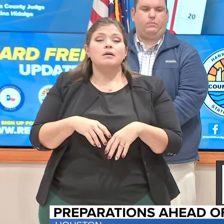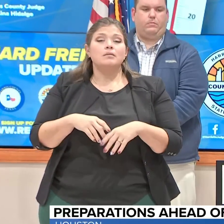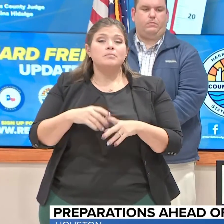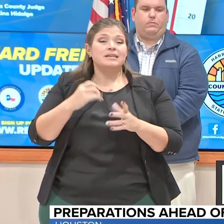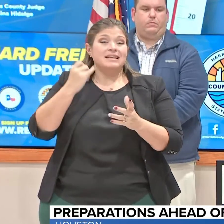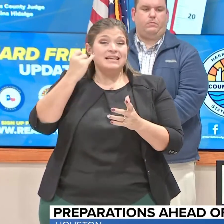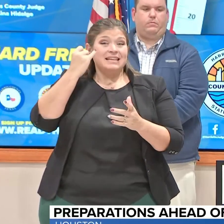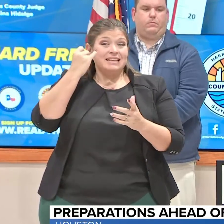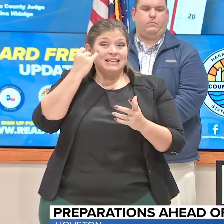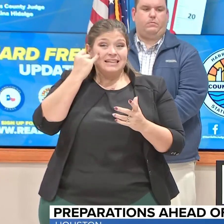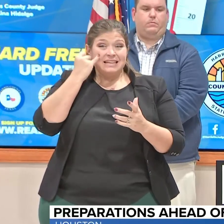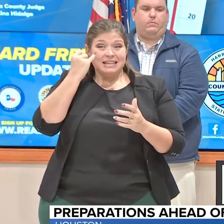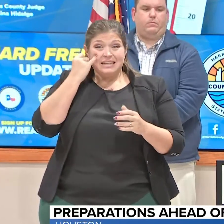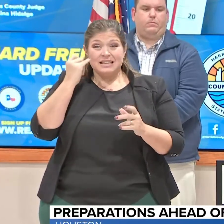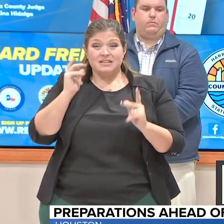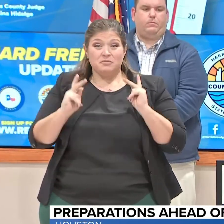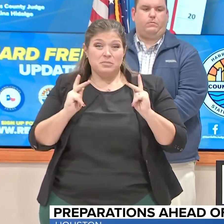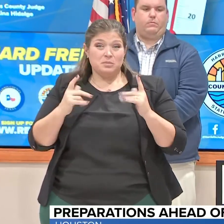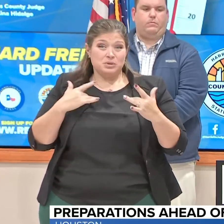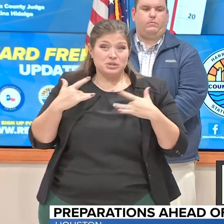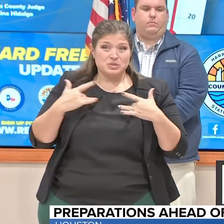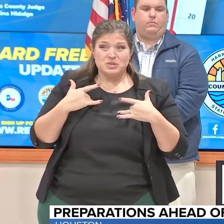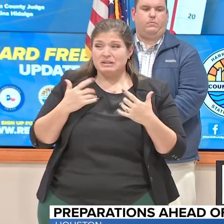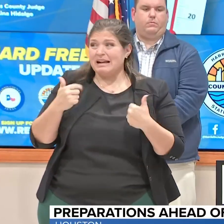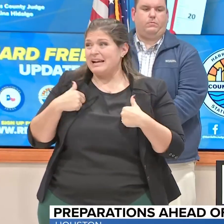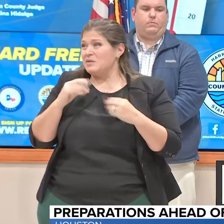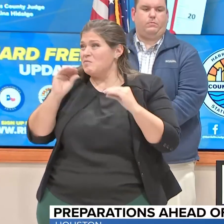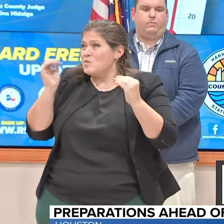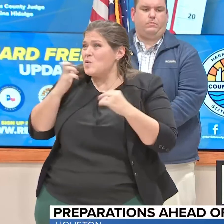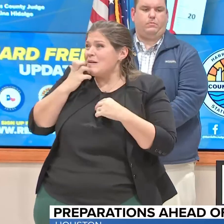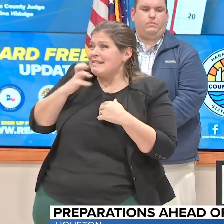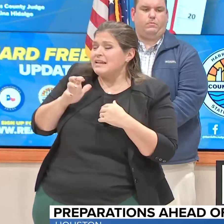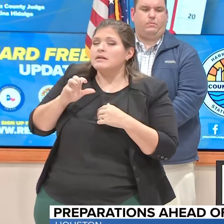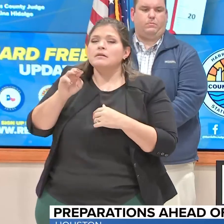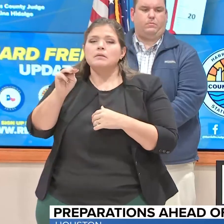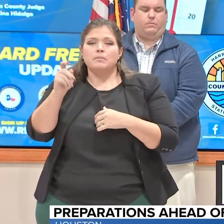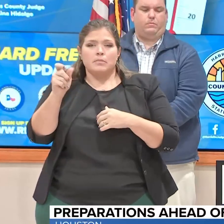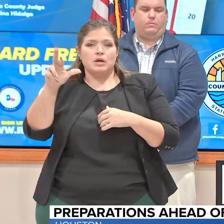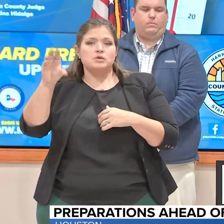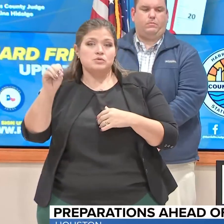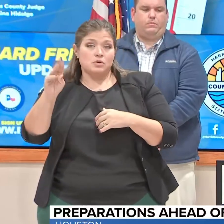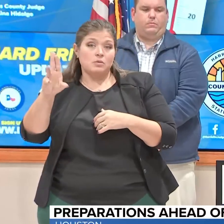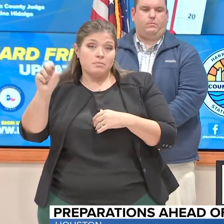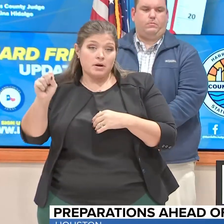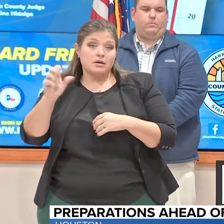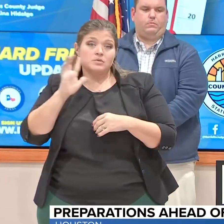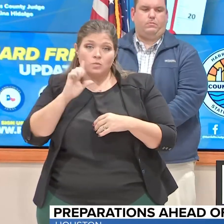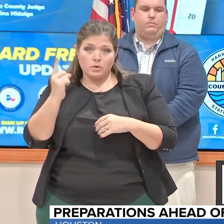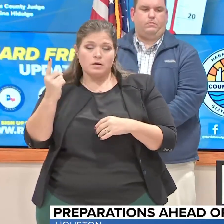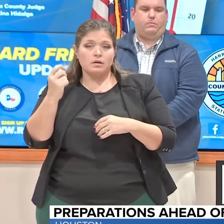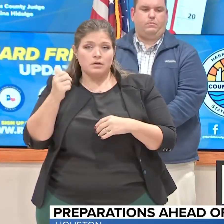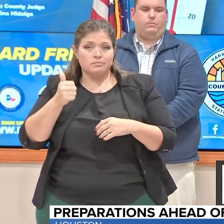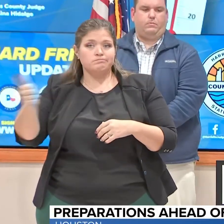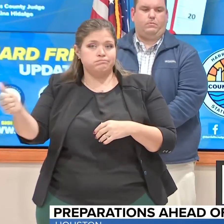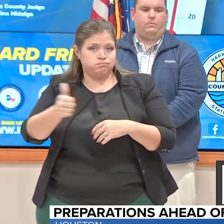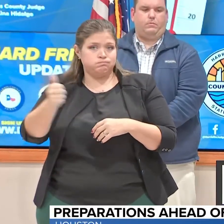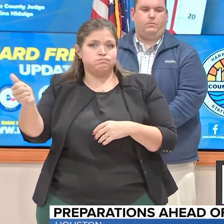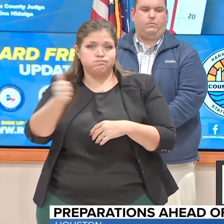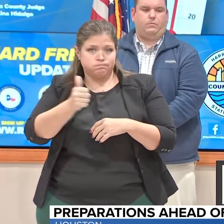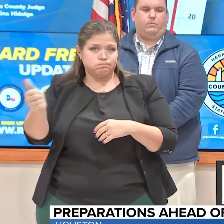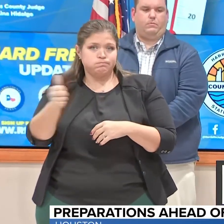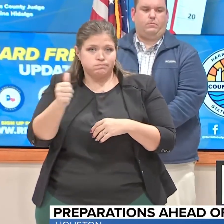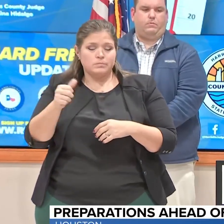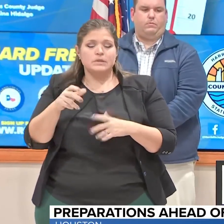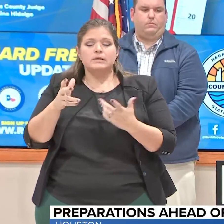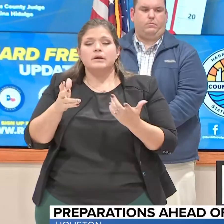are concerned, for example, they don't have any heat, and Metro buses are running throughout their